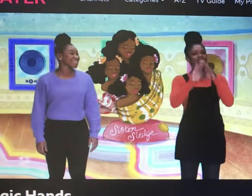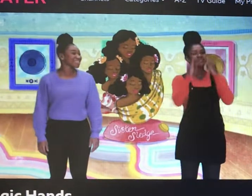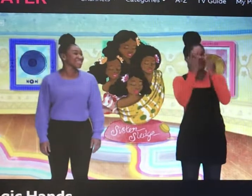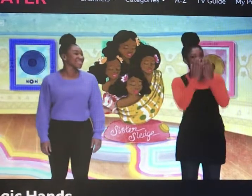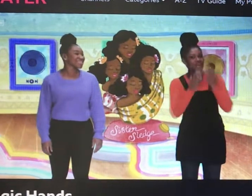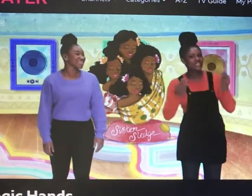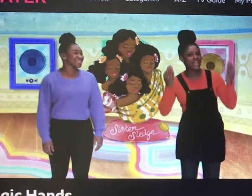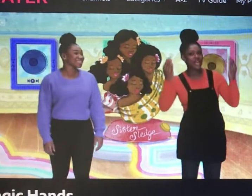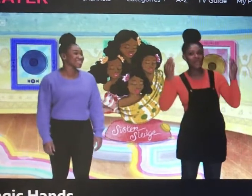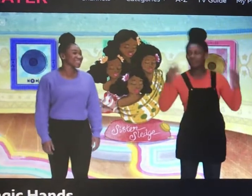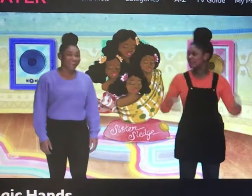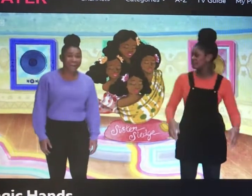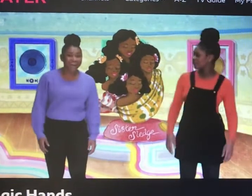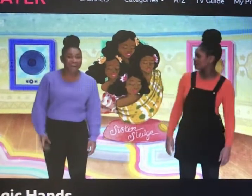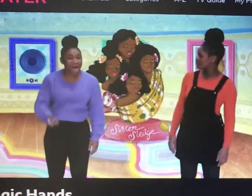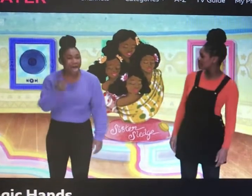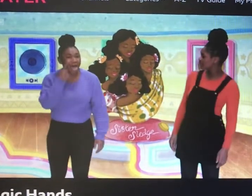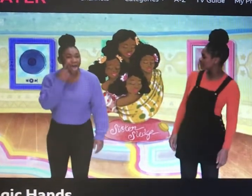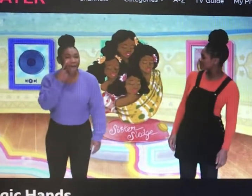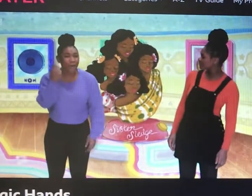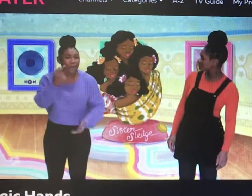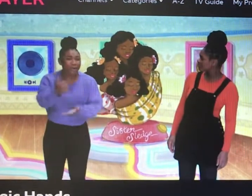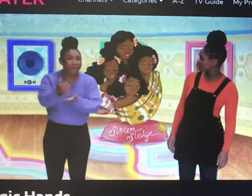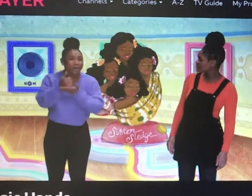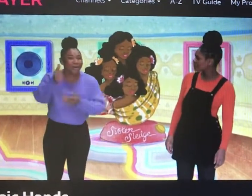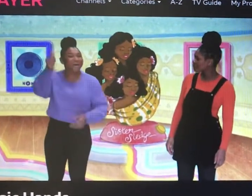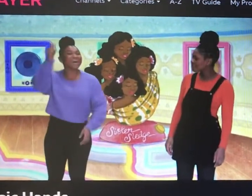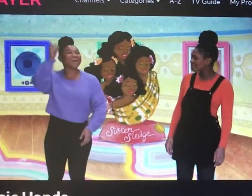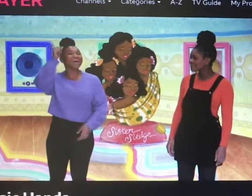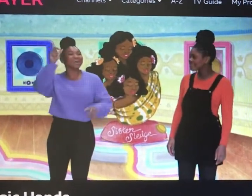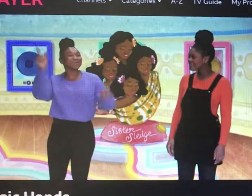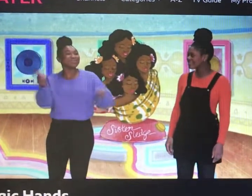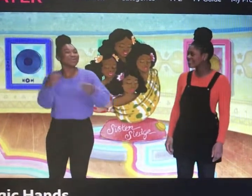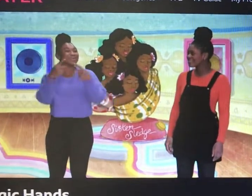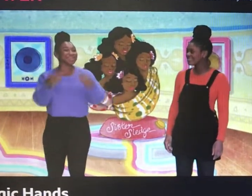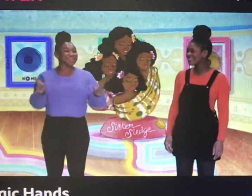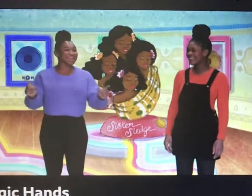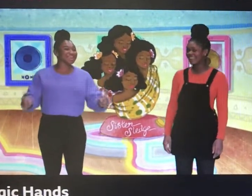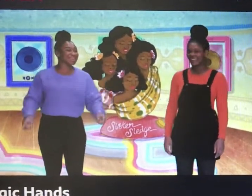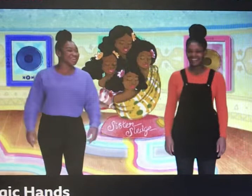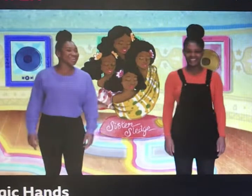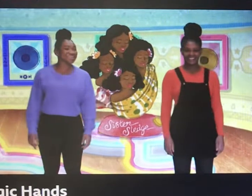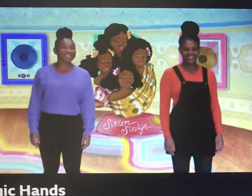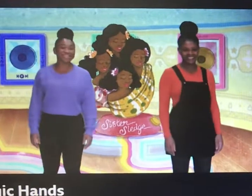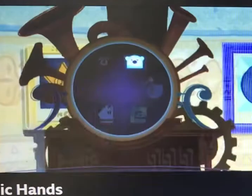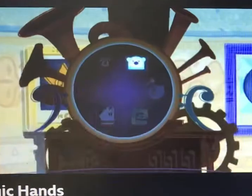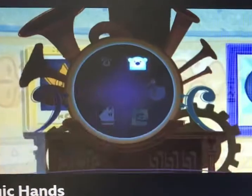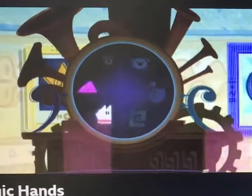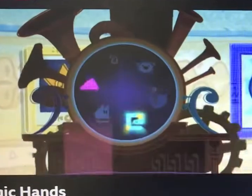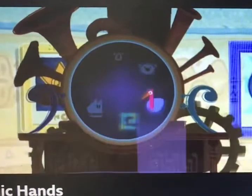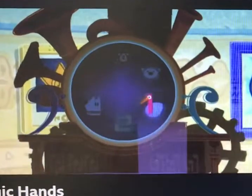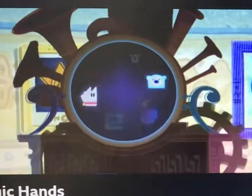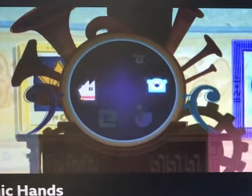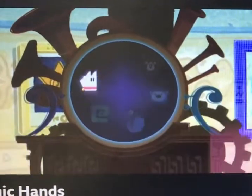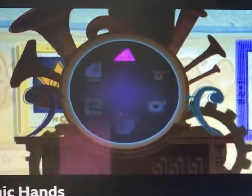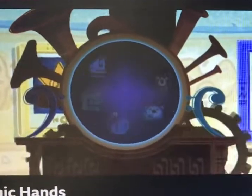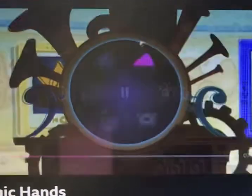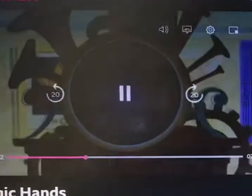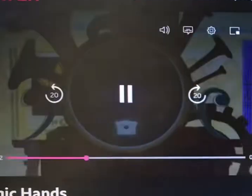To practice for the big show. Now, let's find out who will be helping us to follow the music.